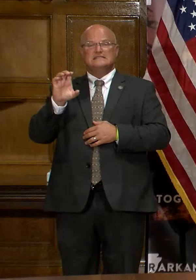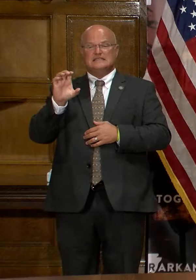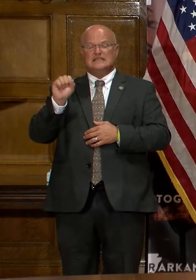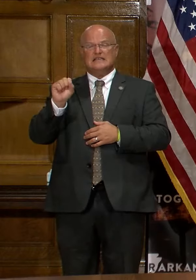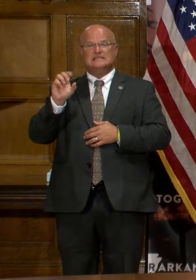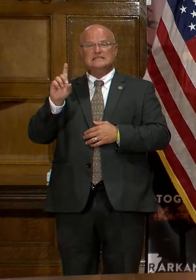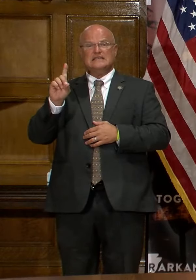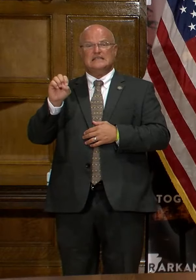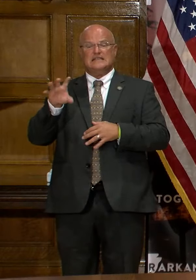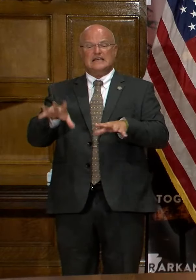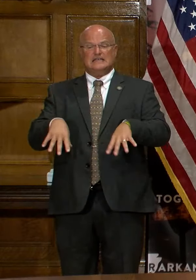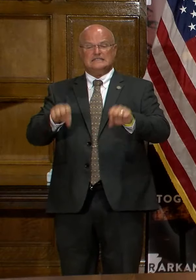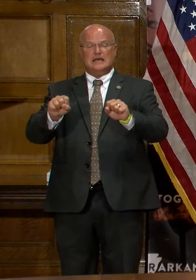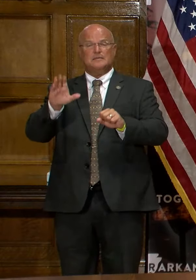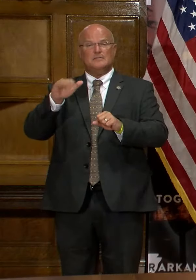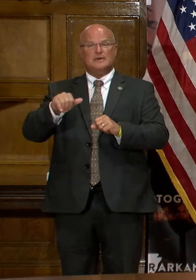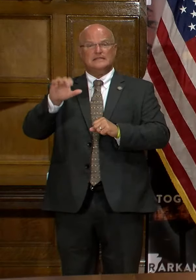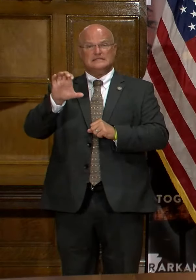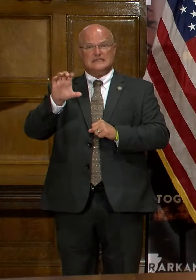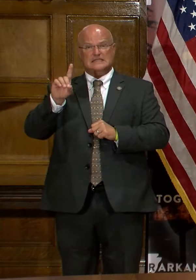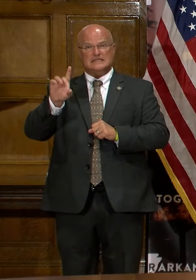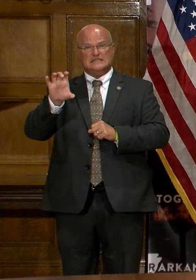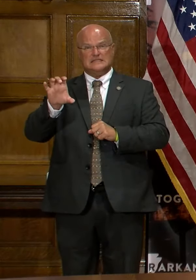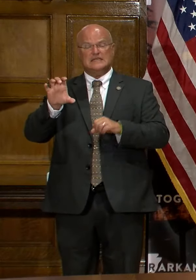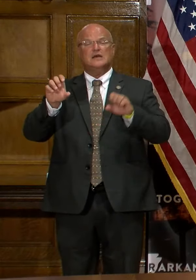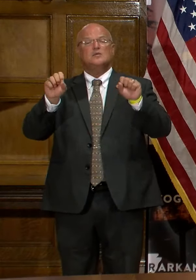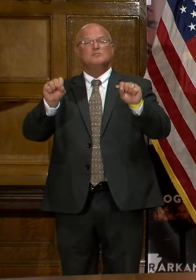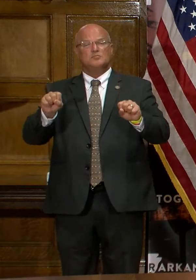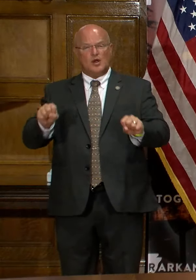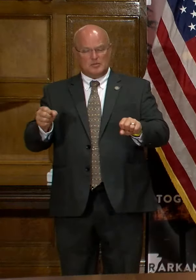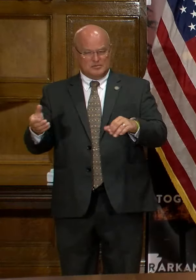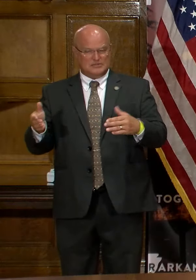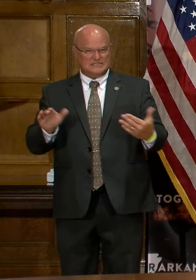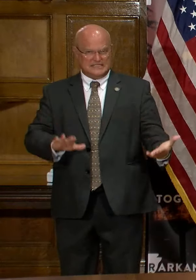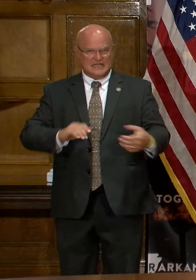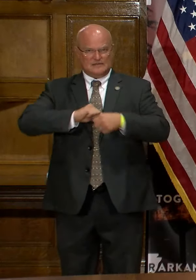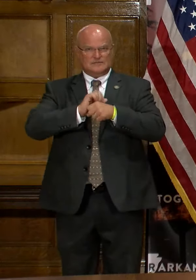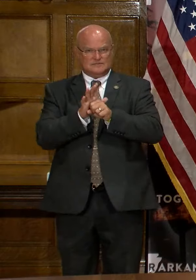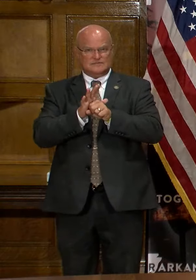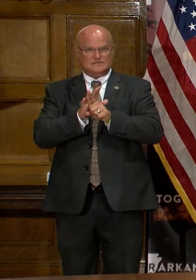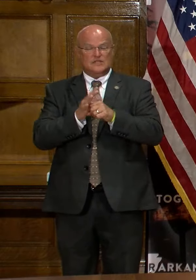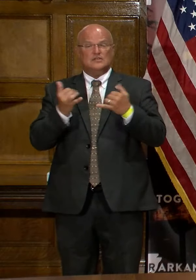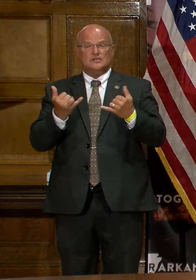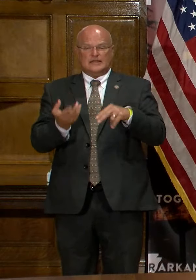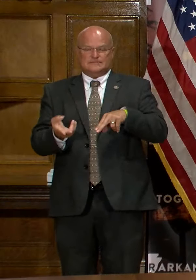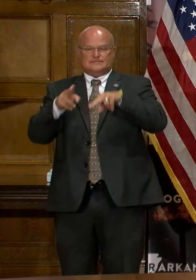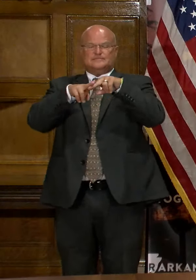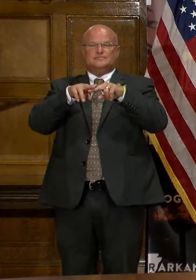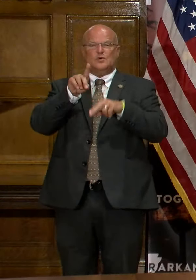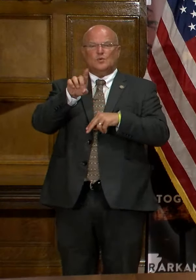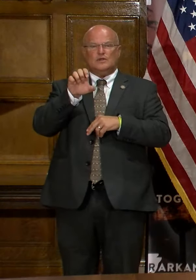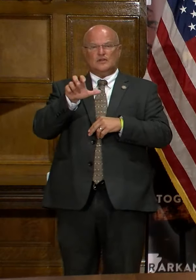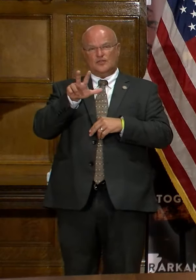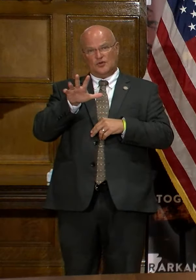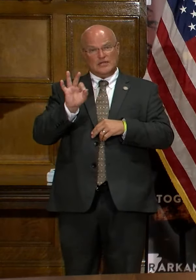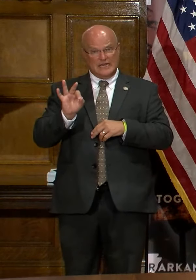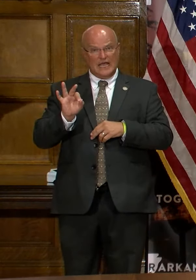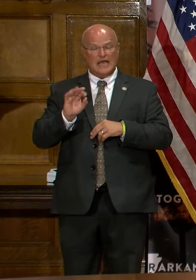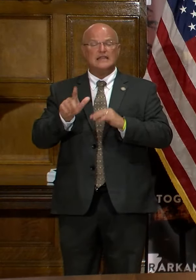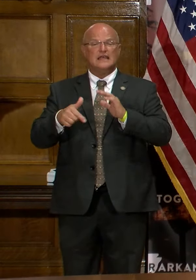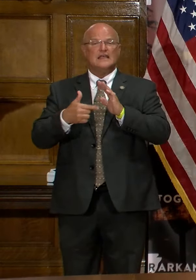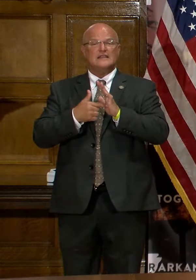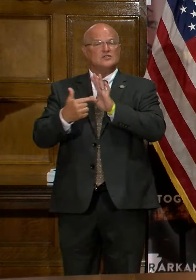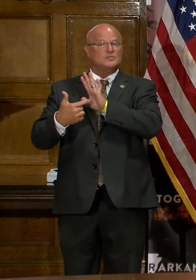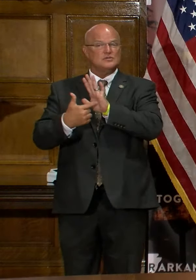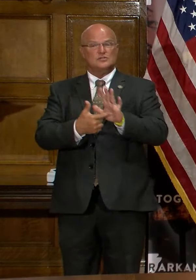CSTE that was adopted by CDC, these persons will be labeled as a probable death. So we'll be adding 139 probable deaths to our website. These will be